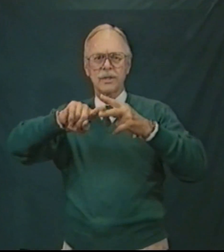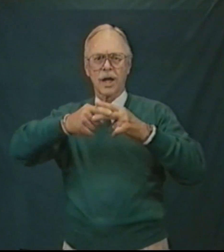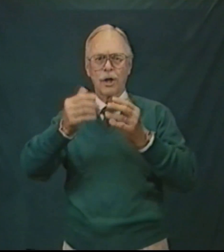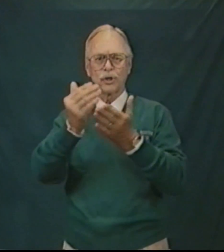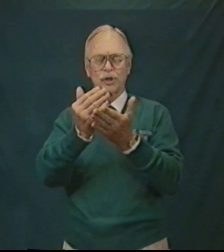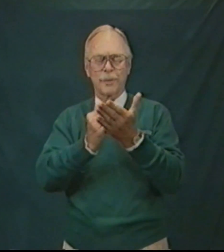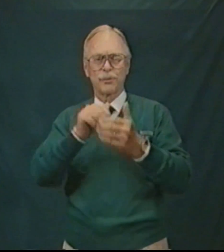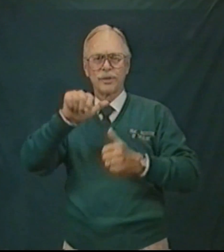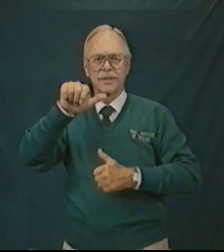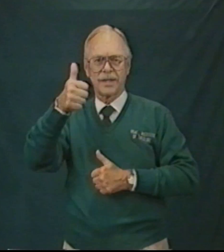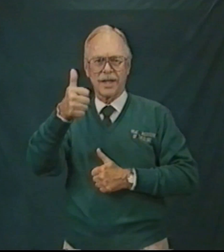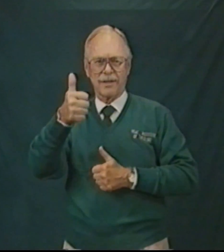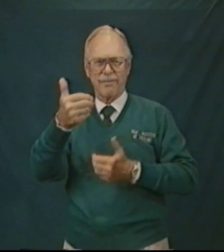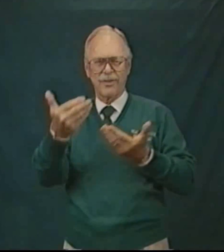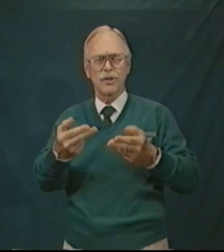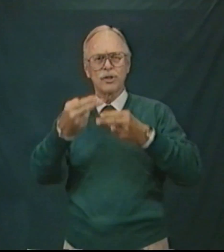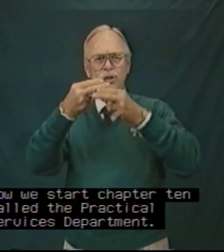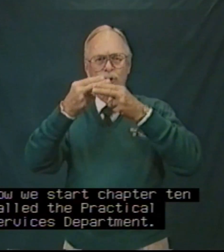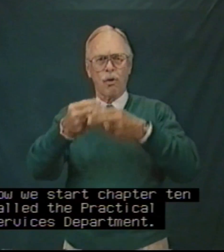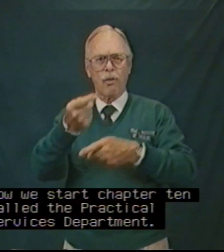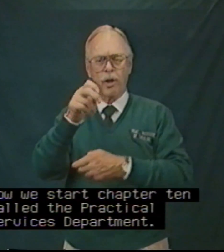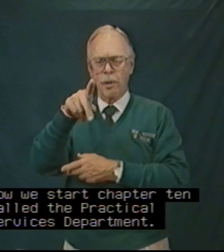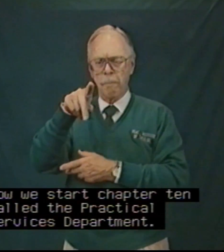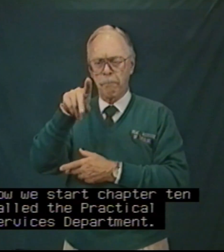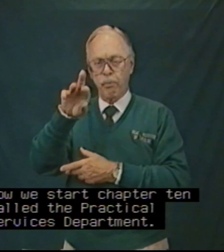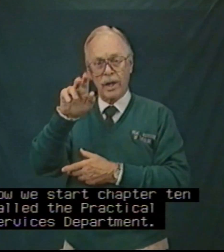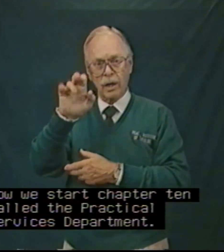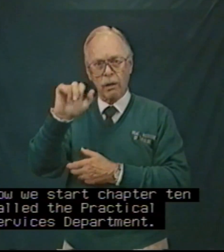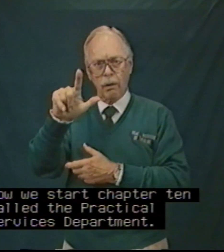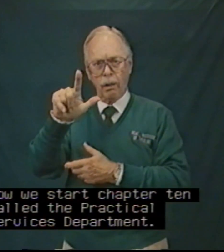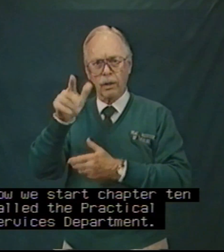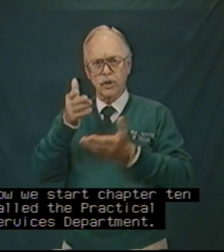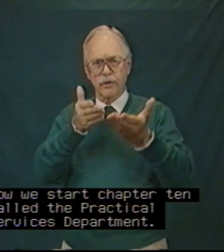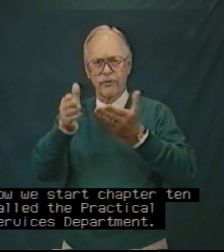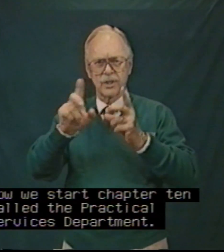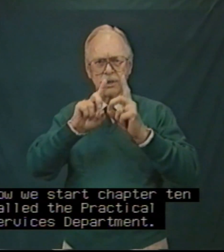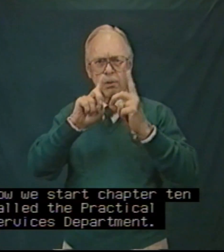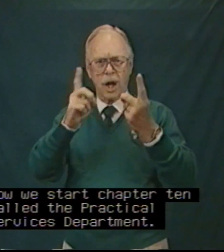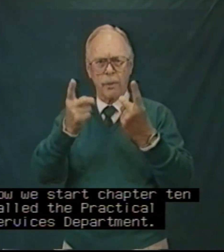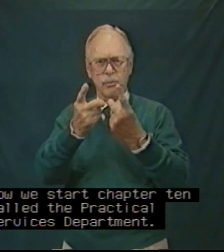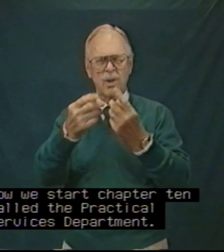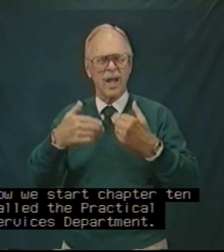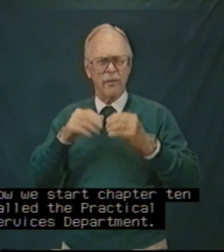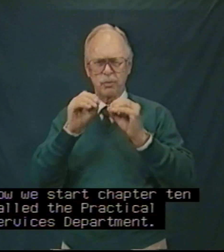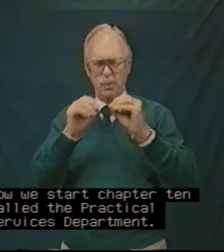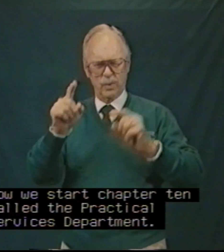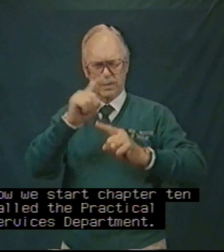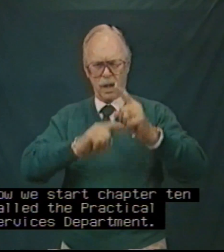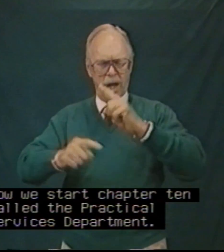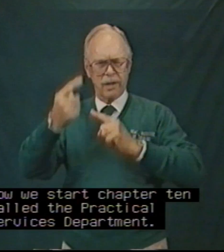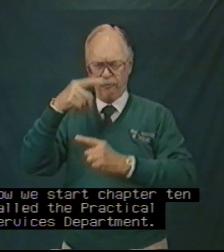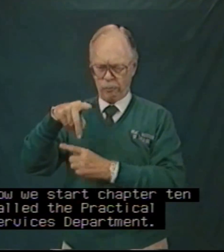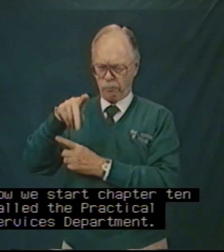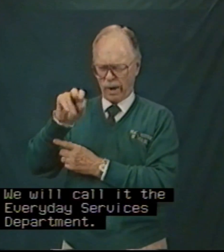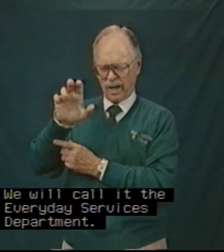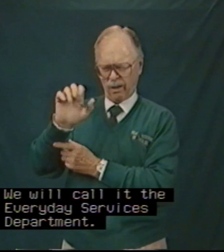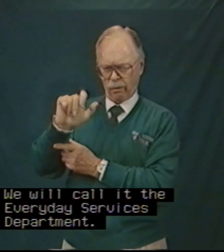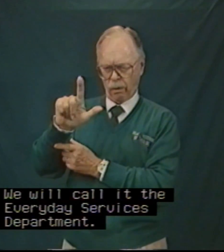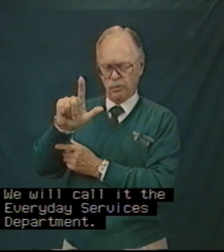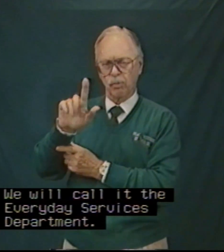Now we will start Chapter 10 called Practical Services Department. We will call it the Everyday Service Department.